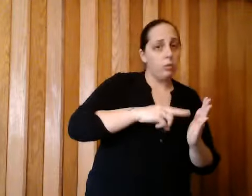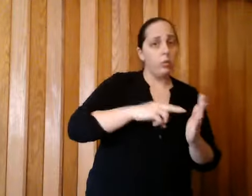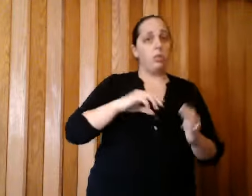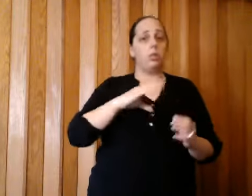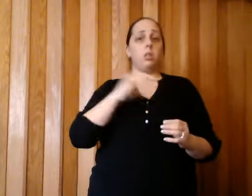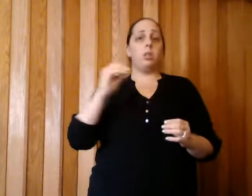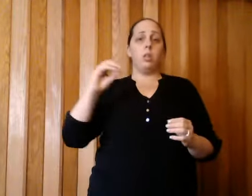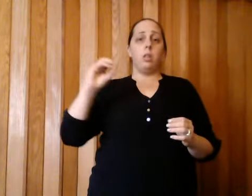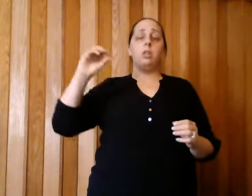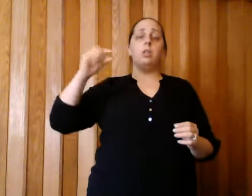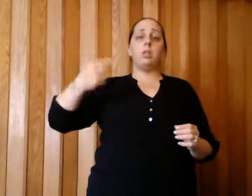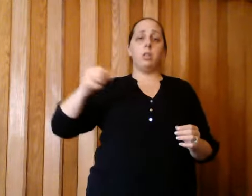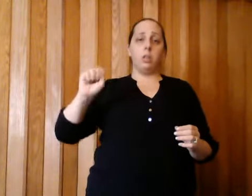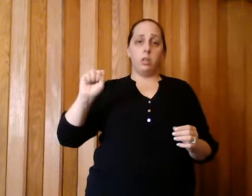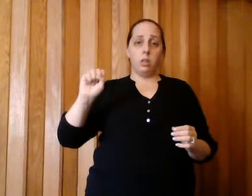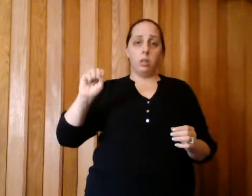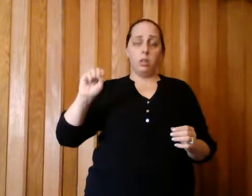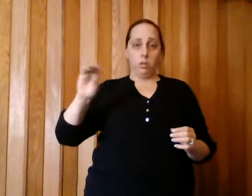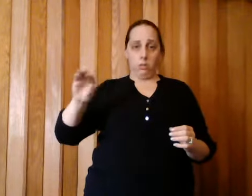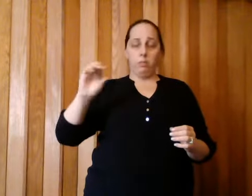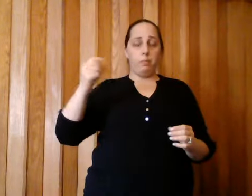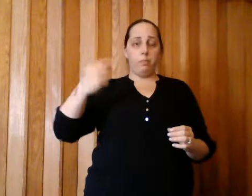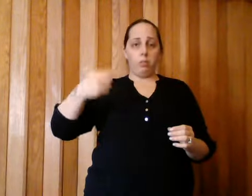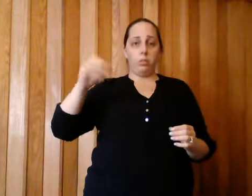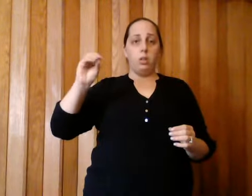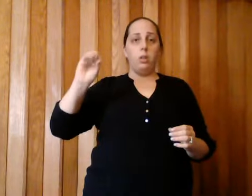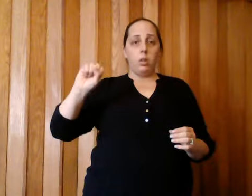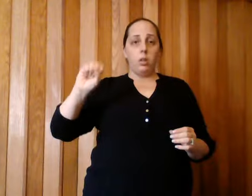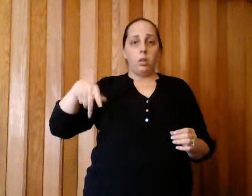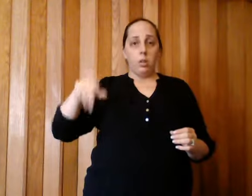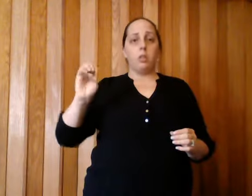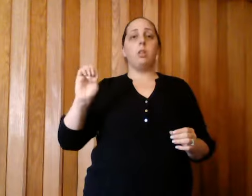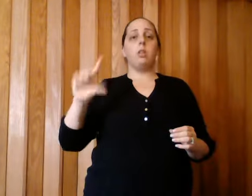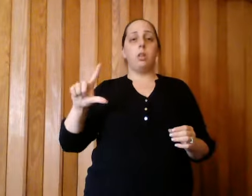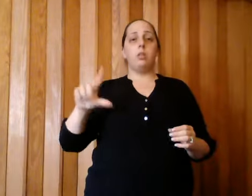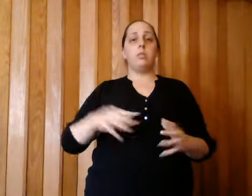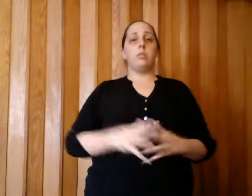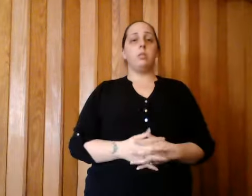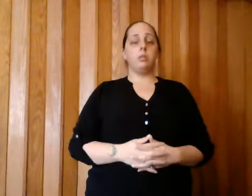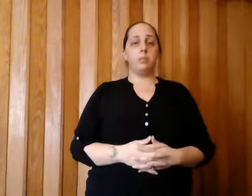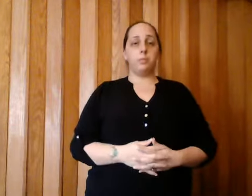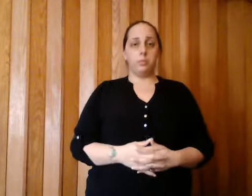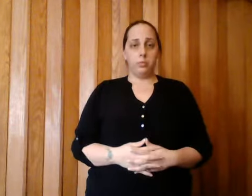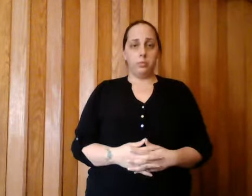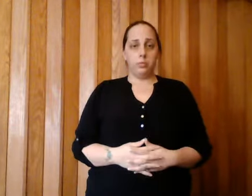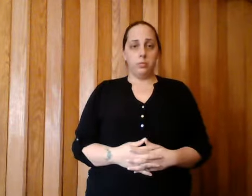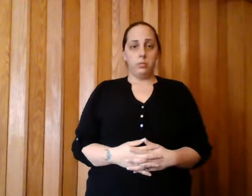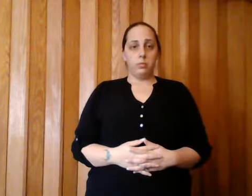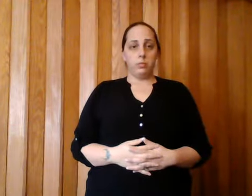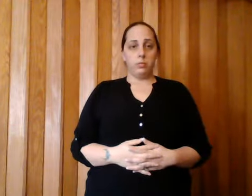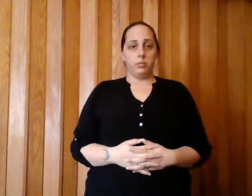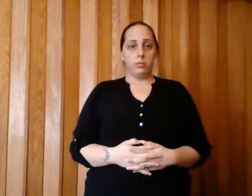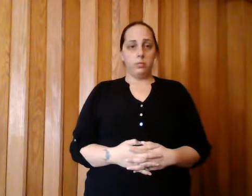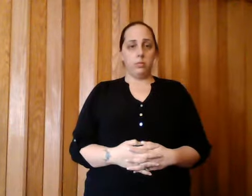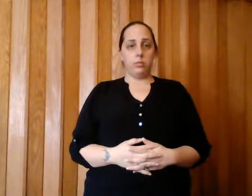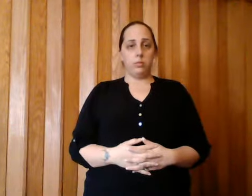So I do that, and then after that, I fill out my planning sheet, so I essentially add things